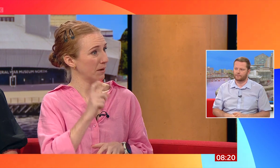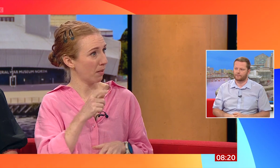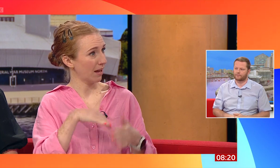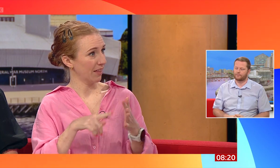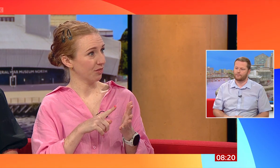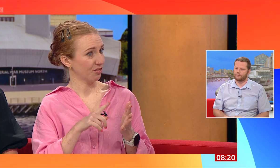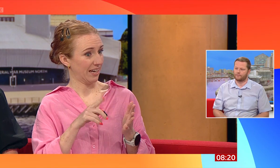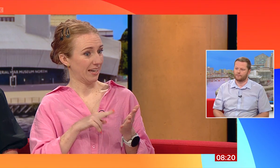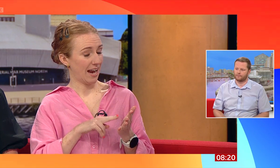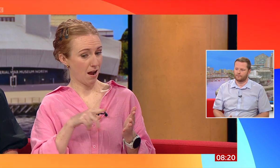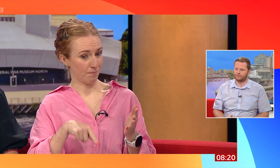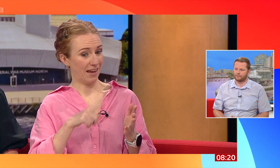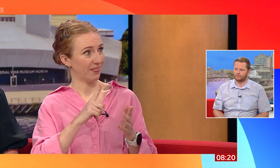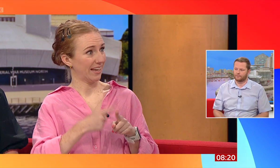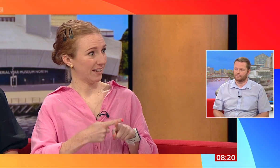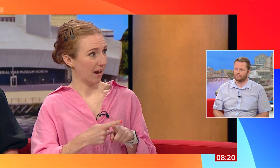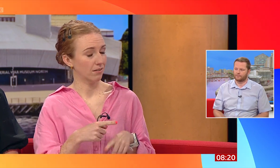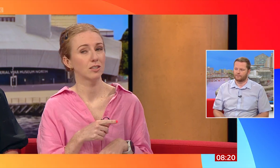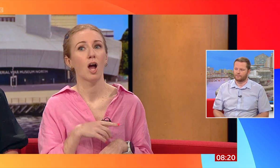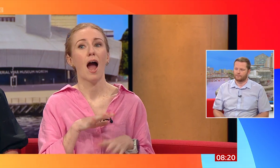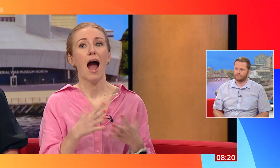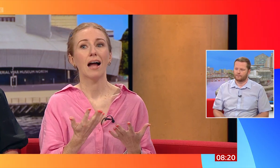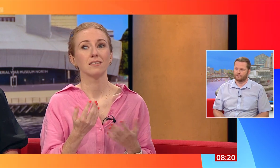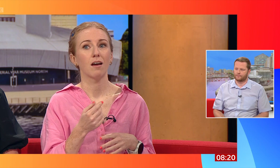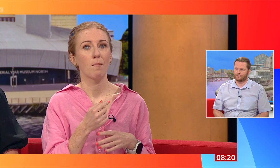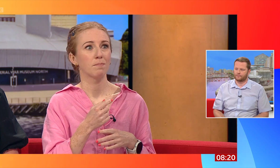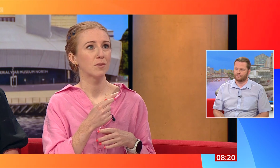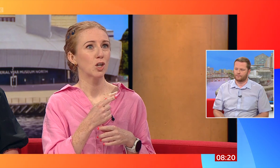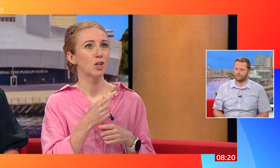million estimated in the UK and England.